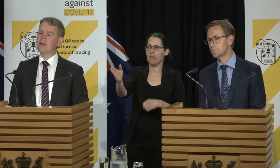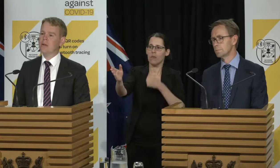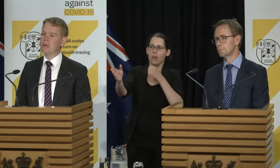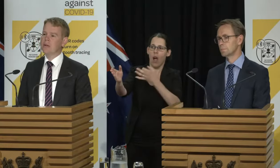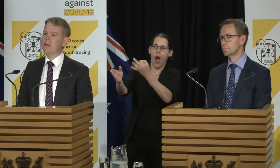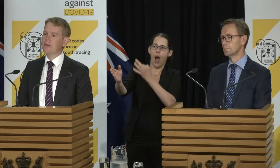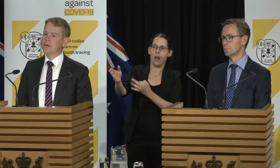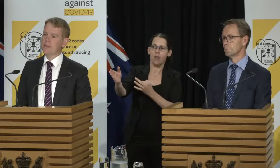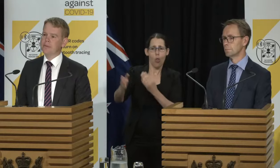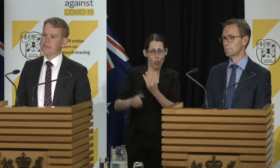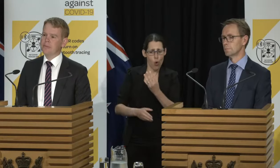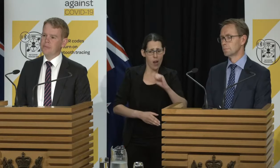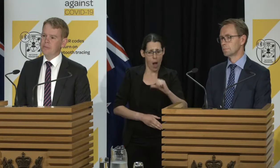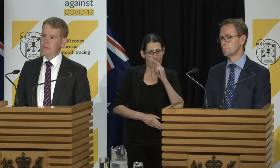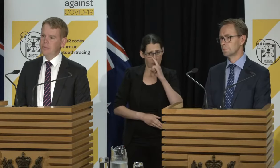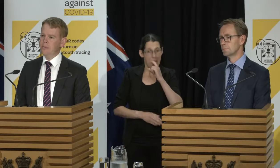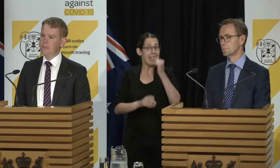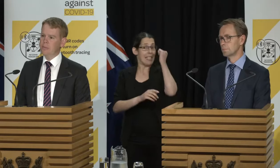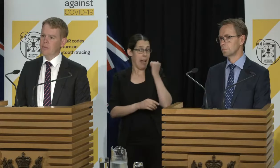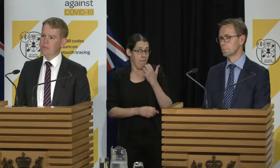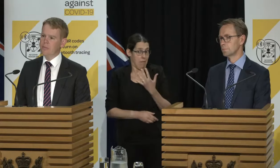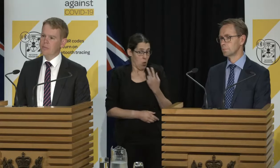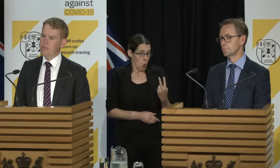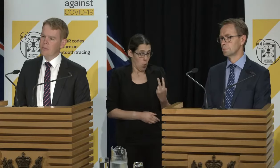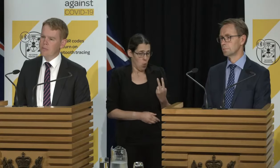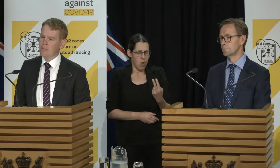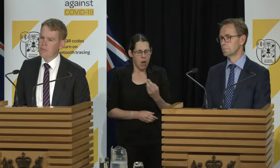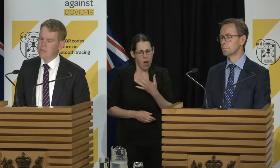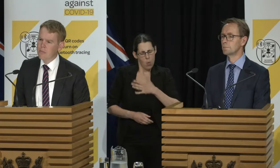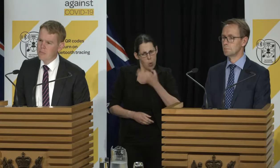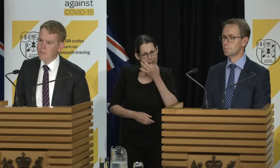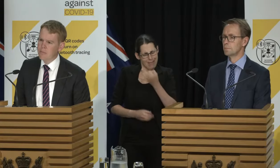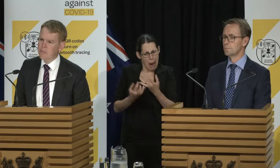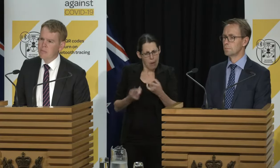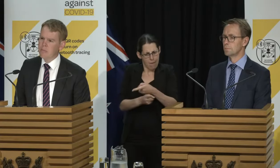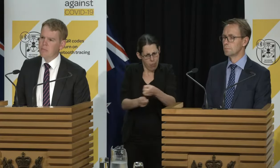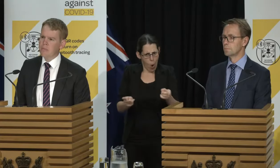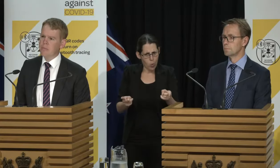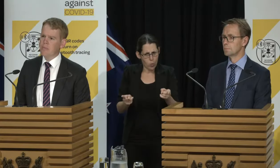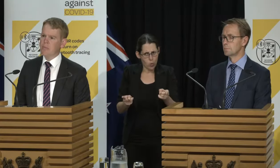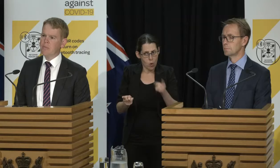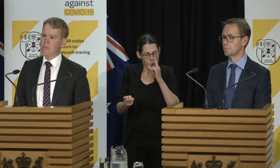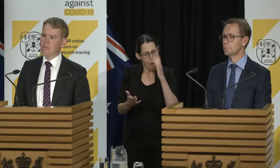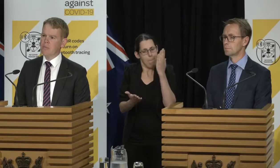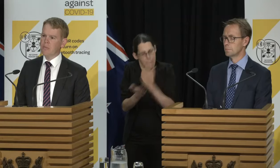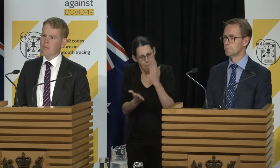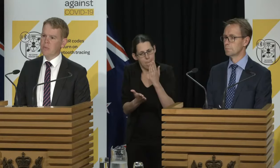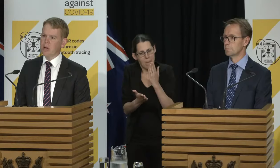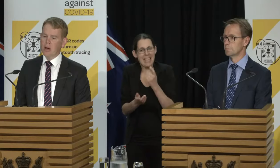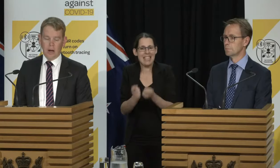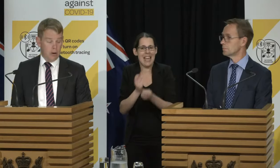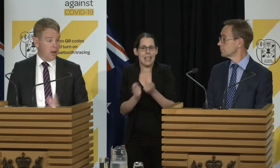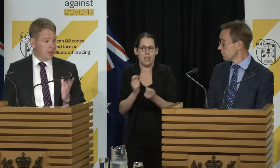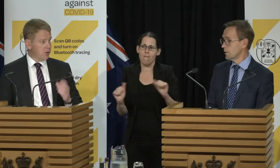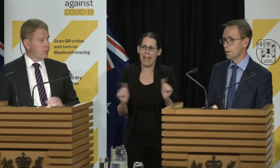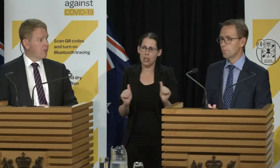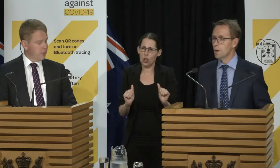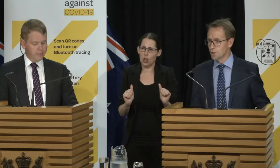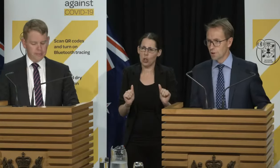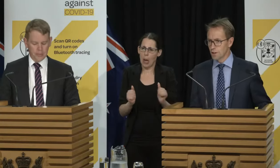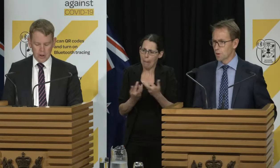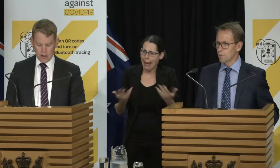was 52. How many of those can you say with some air of certainty that have already had a test out of the 39? I'll ask